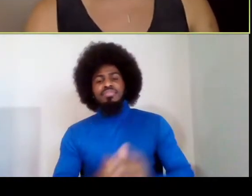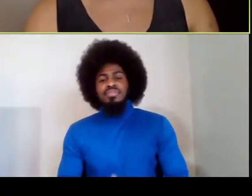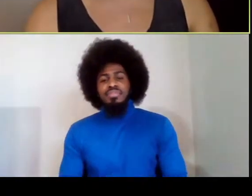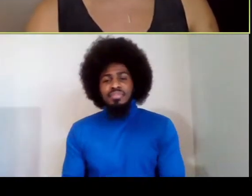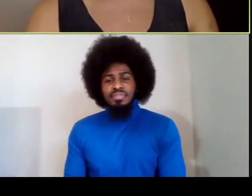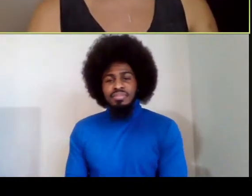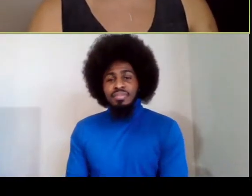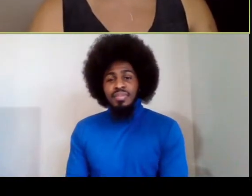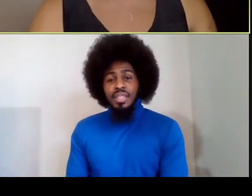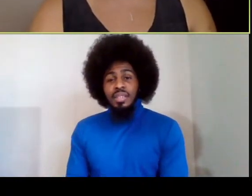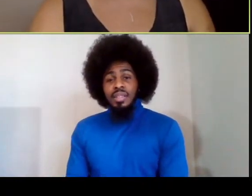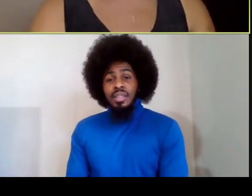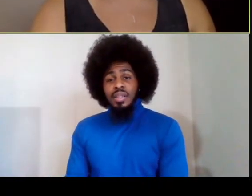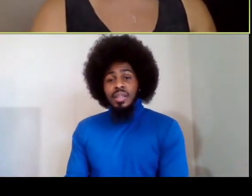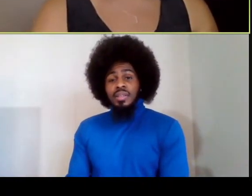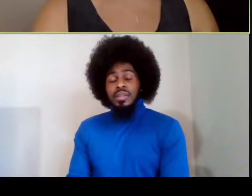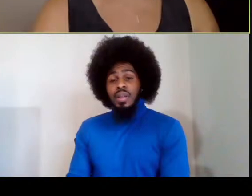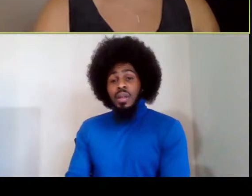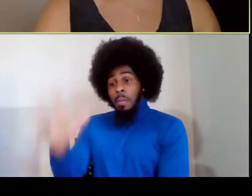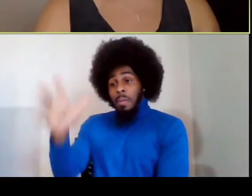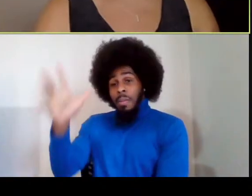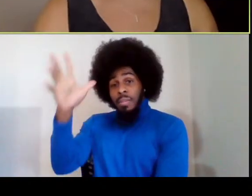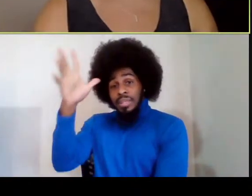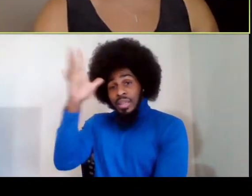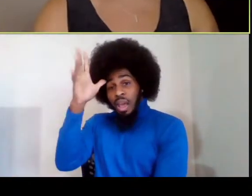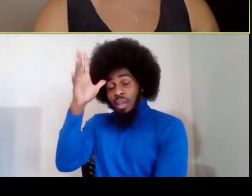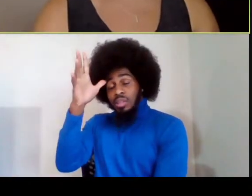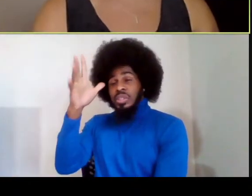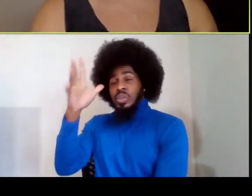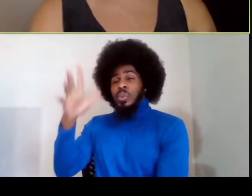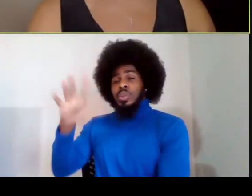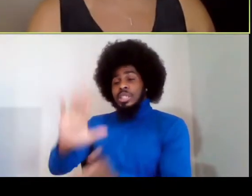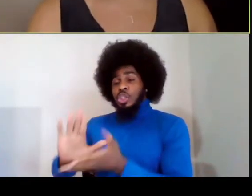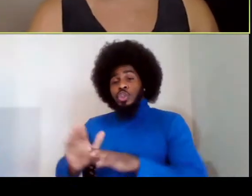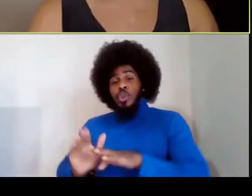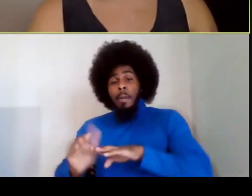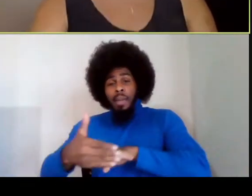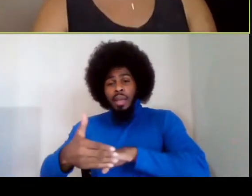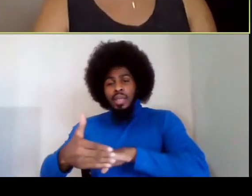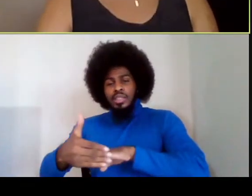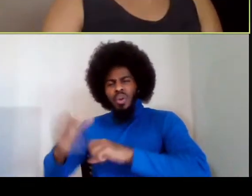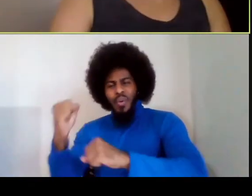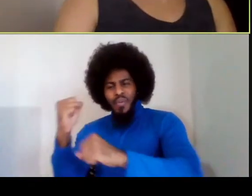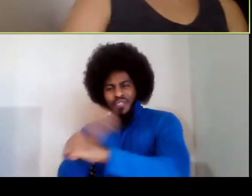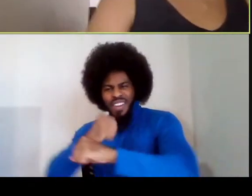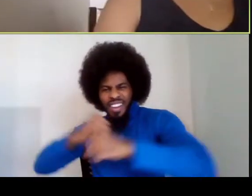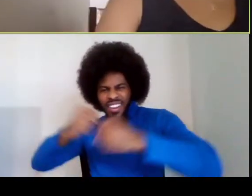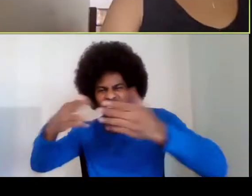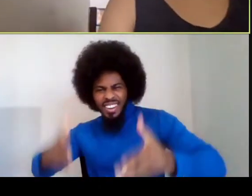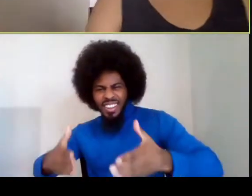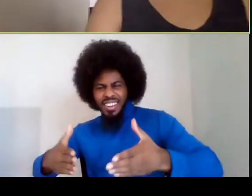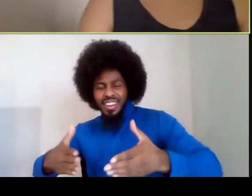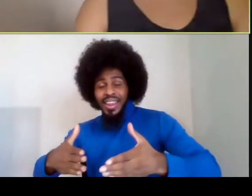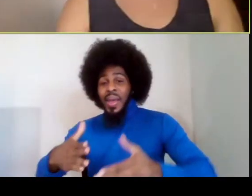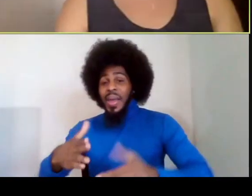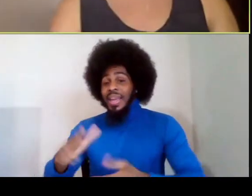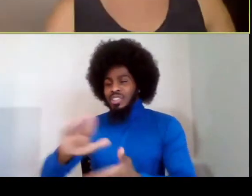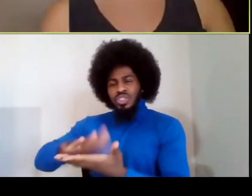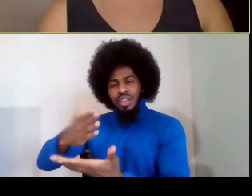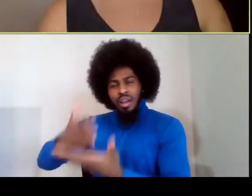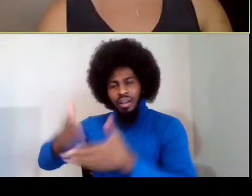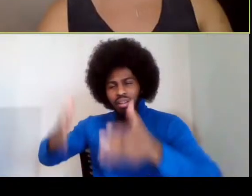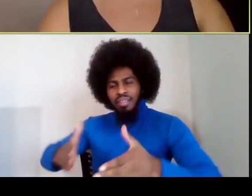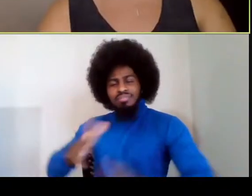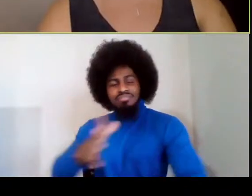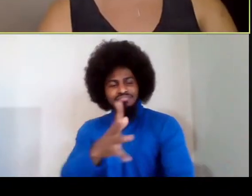am the daughter of Ronald Augustus Fowlin, Jamaican warrior and gourmet chef, and Anne Fowlin, rebel and Renaissance woman. I